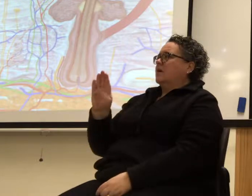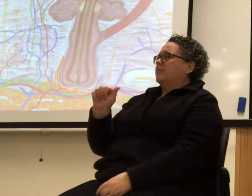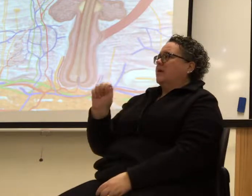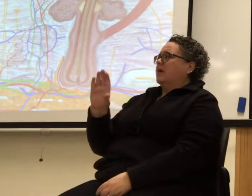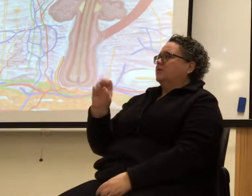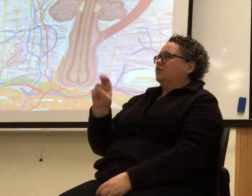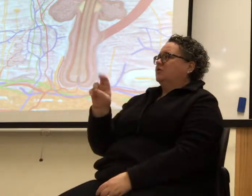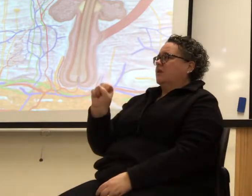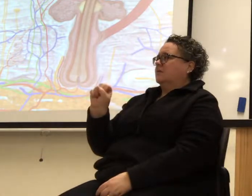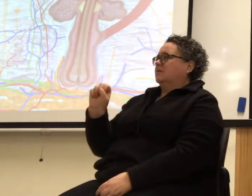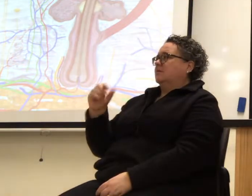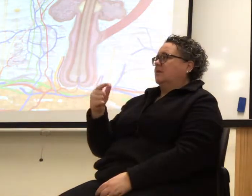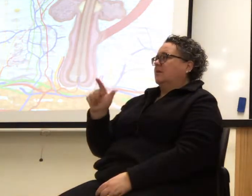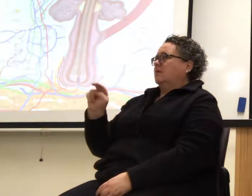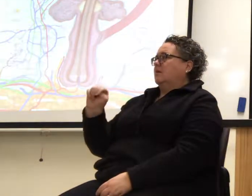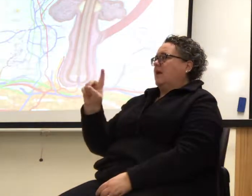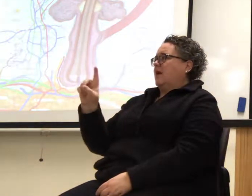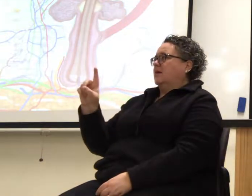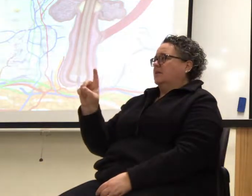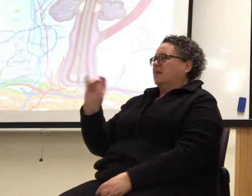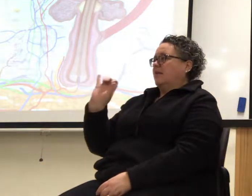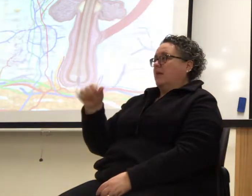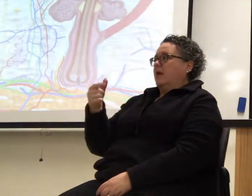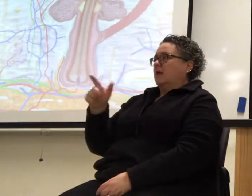little star next to that.